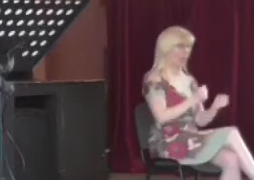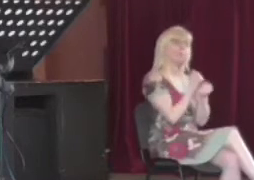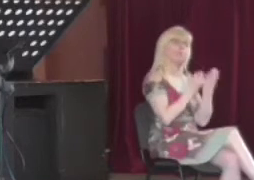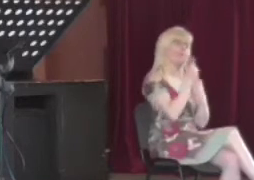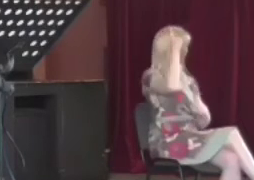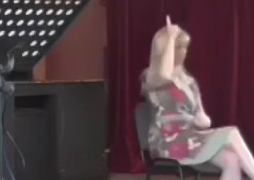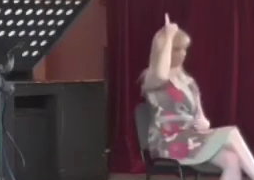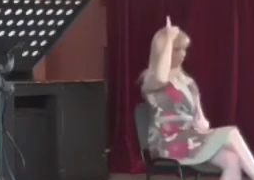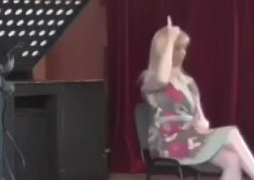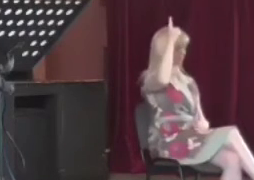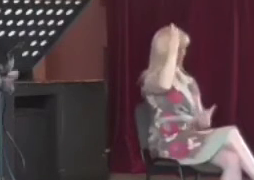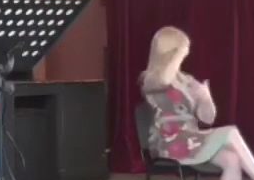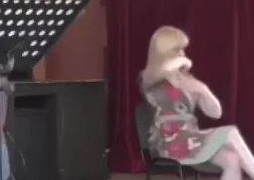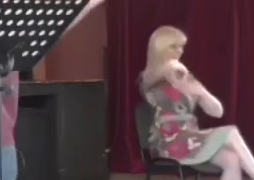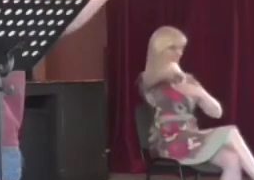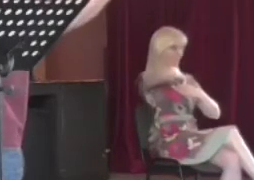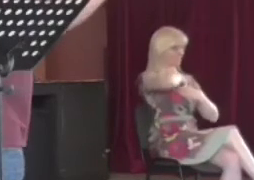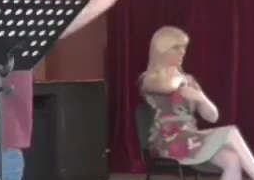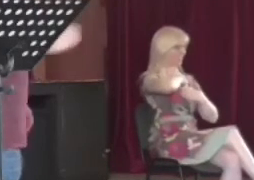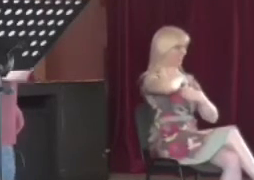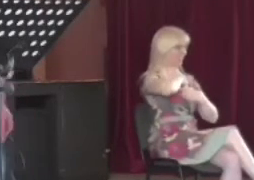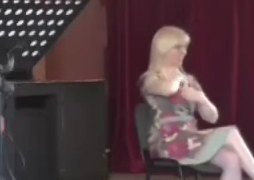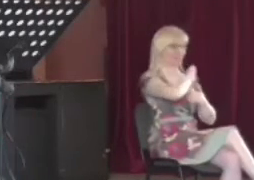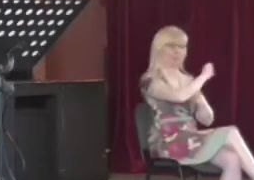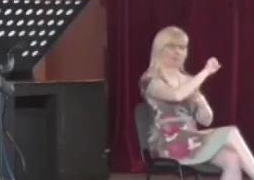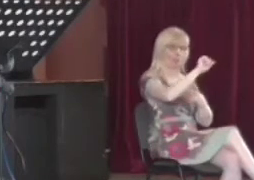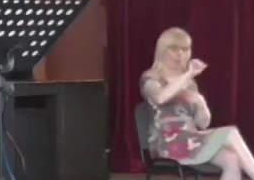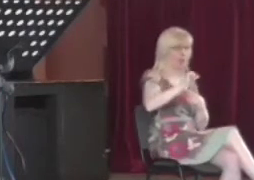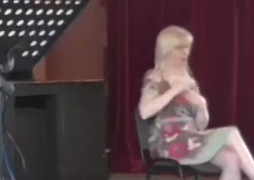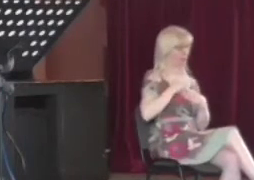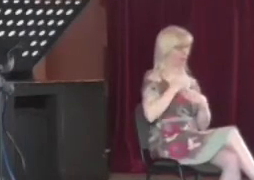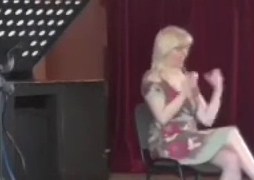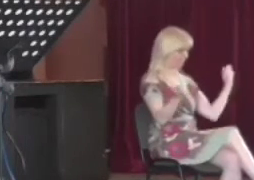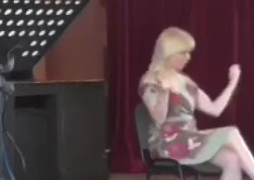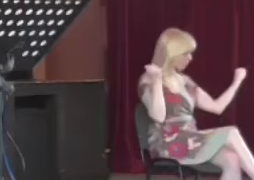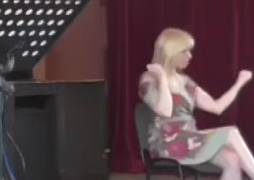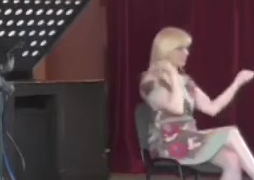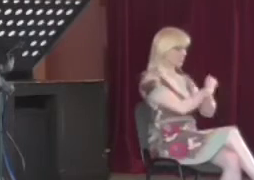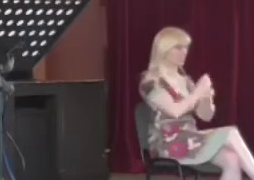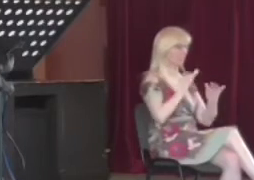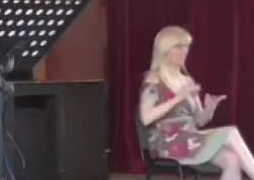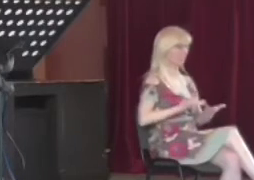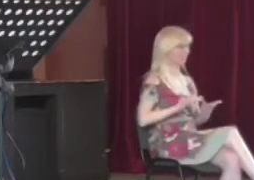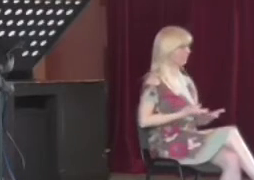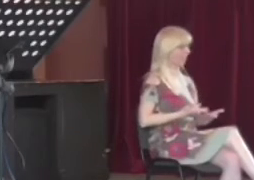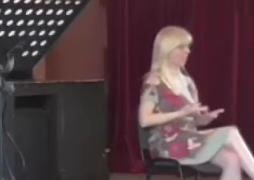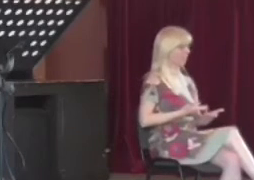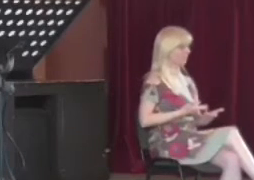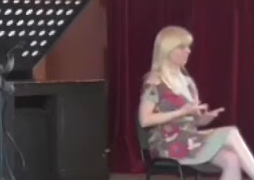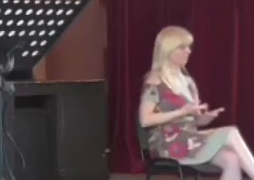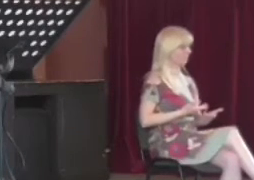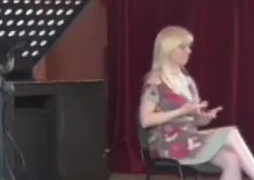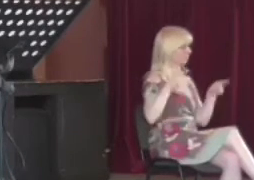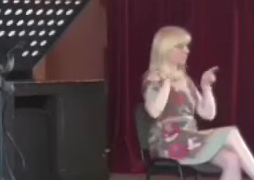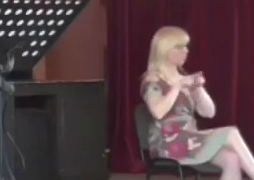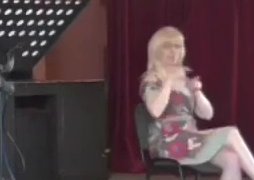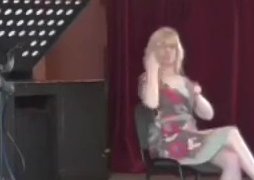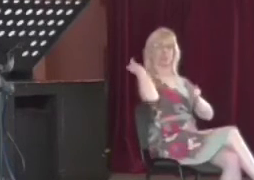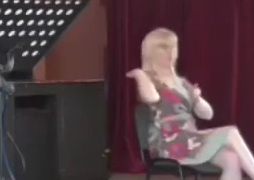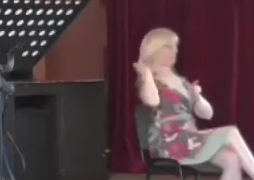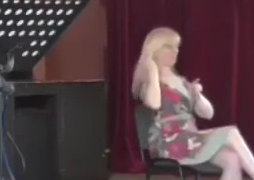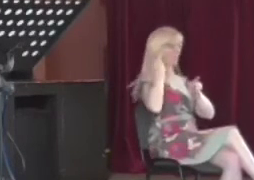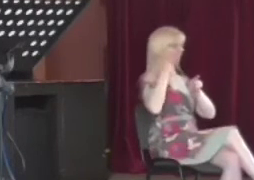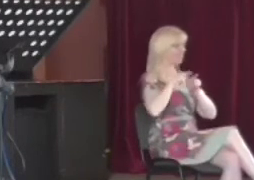this? And some people will be saying the same as they were then. Who is this Alan Fraser?